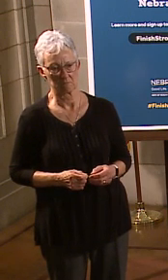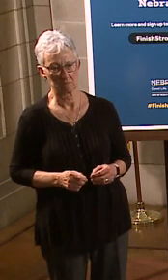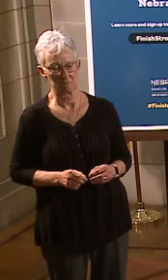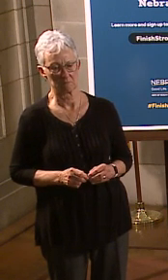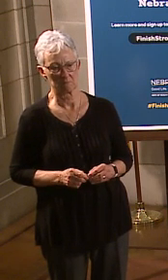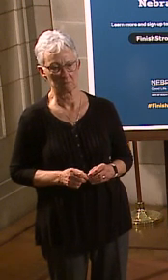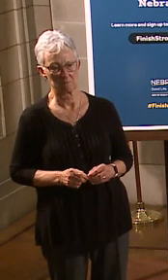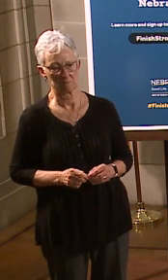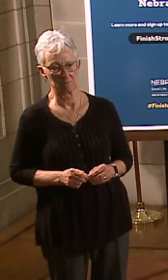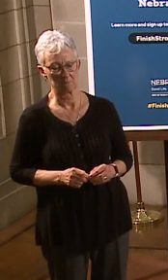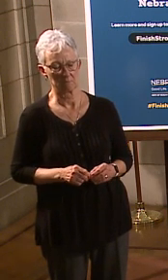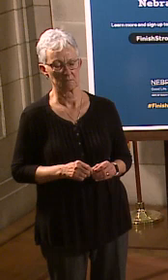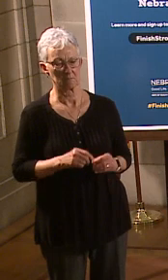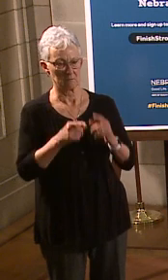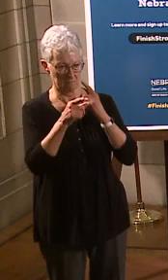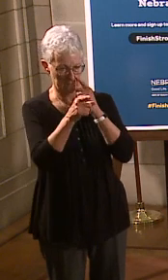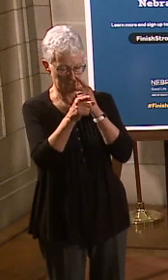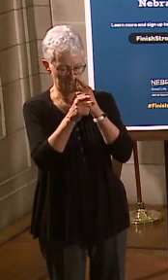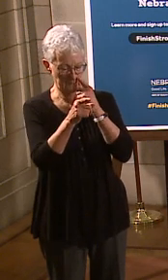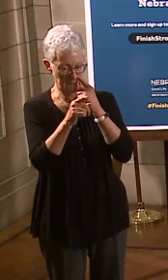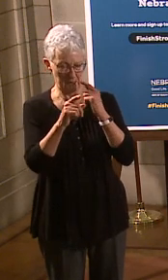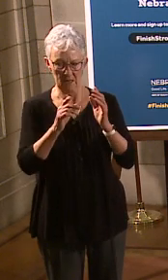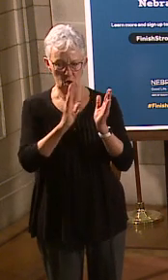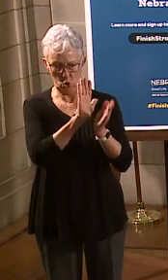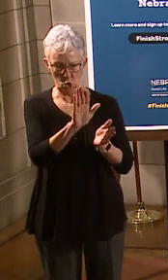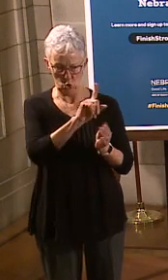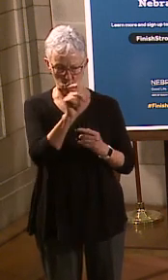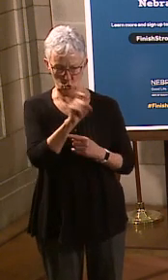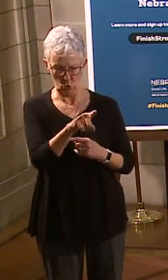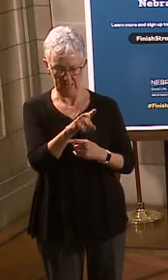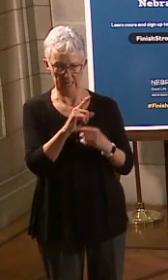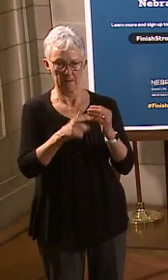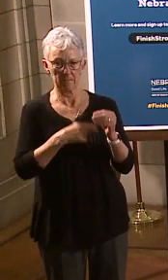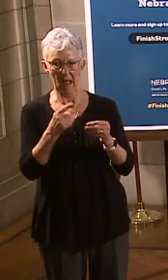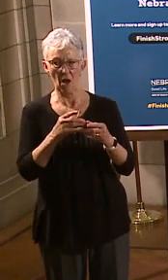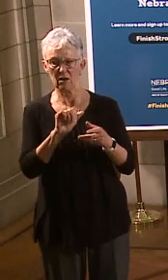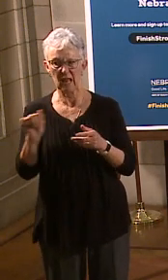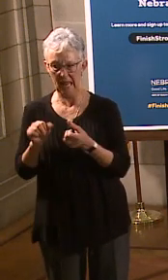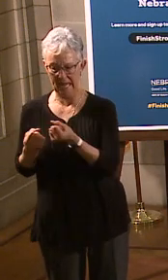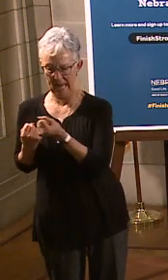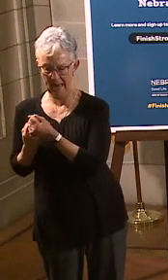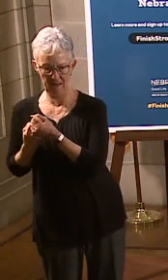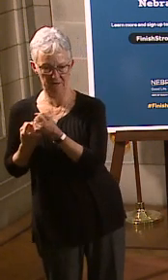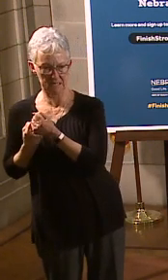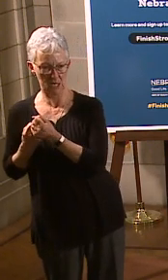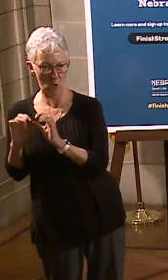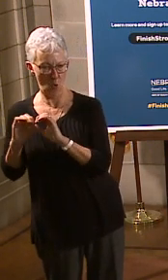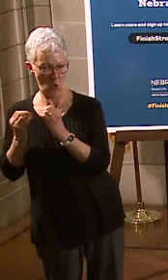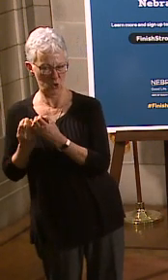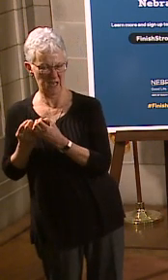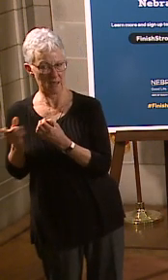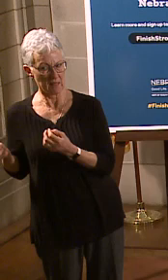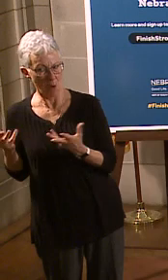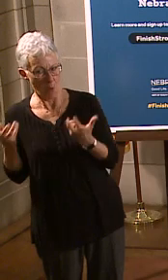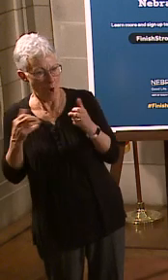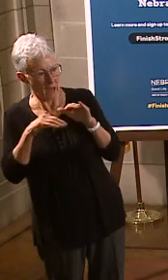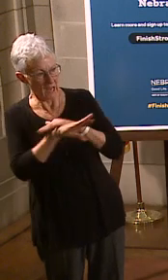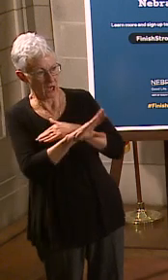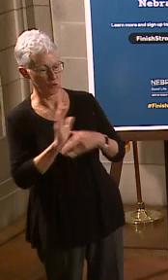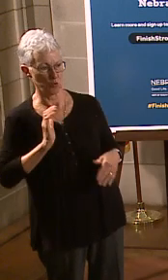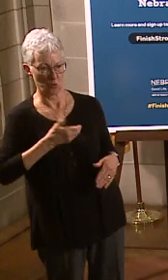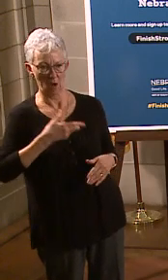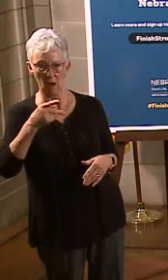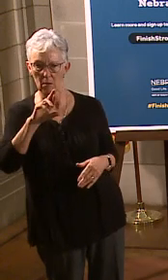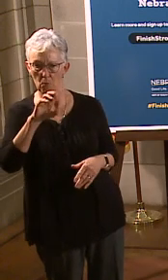for? So the question was with regard to an advocacy organization that had requested to get access to our press conferences. You have to be